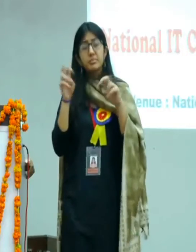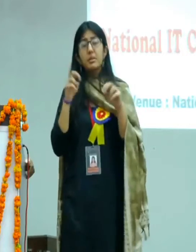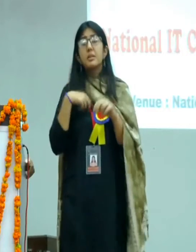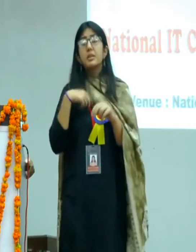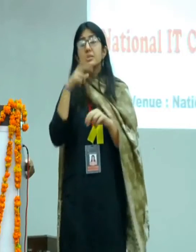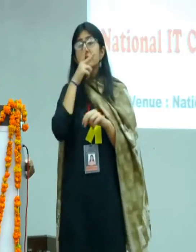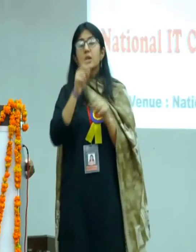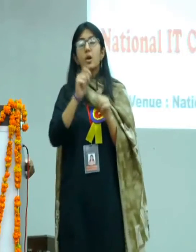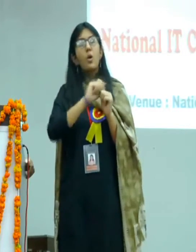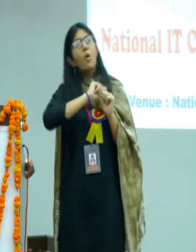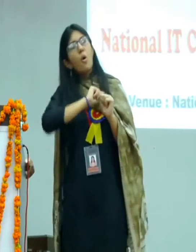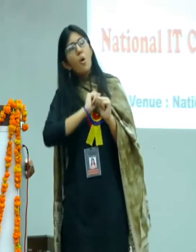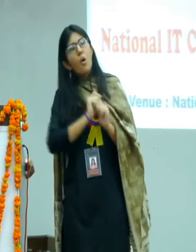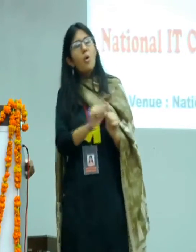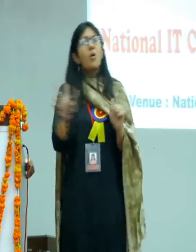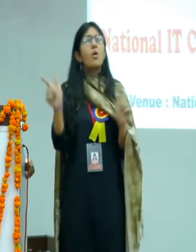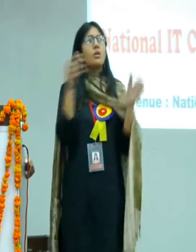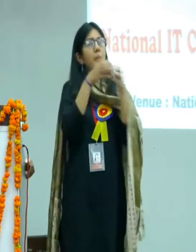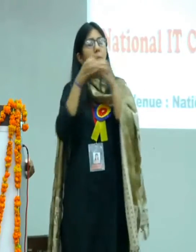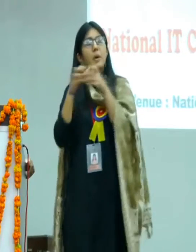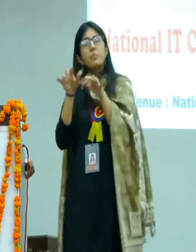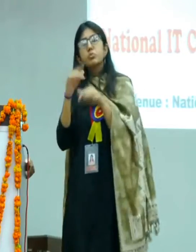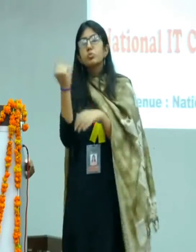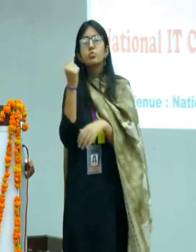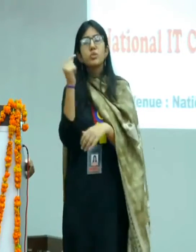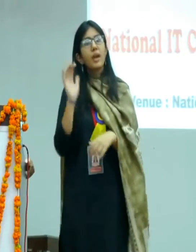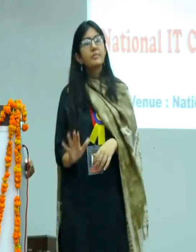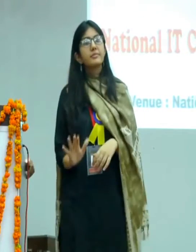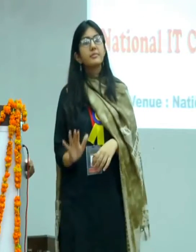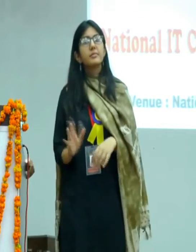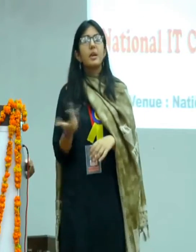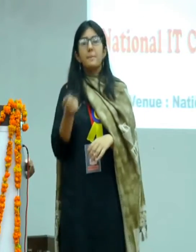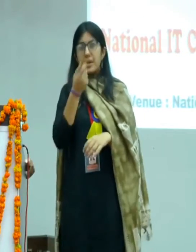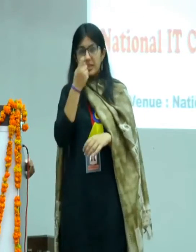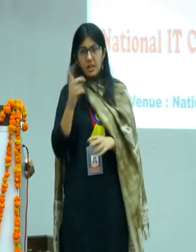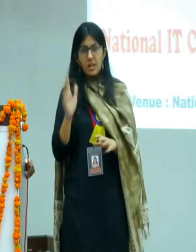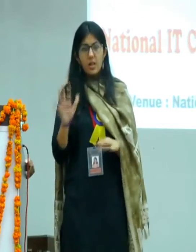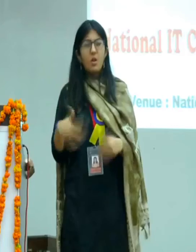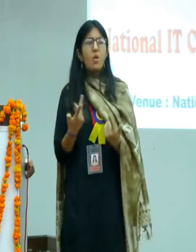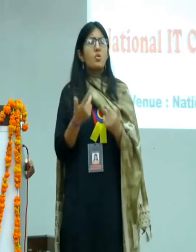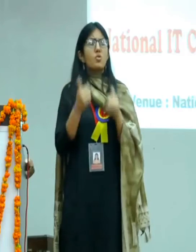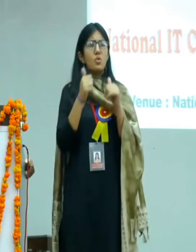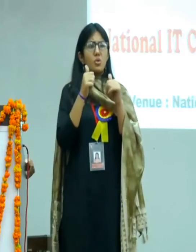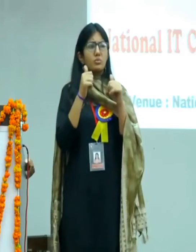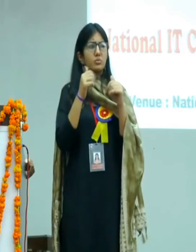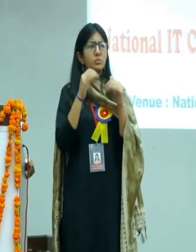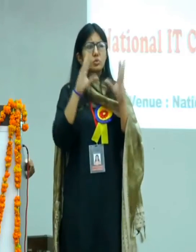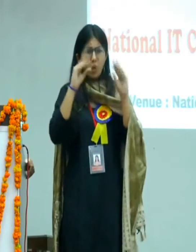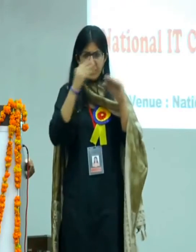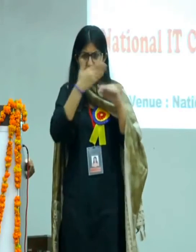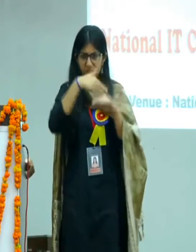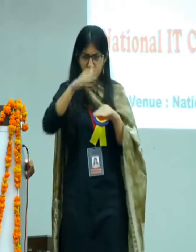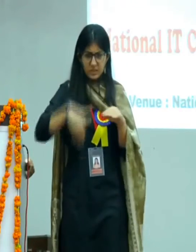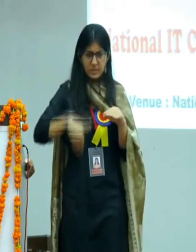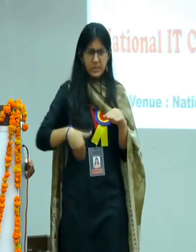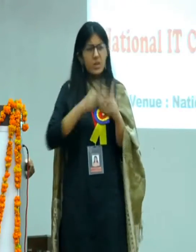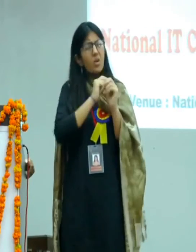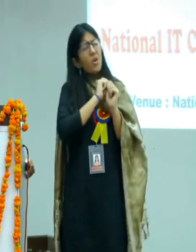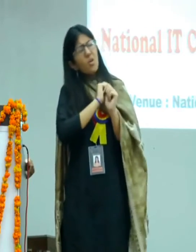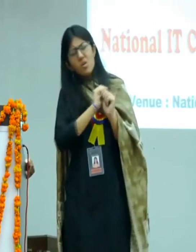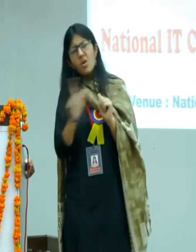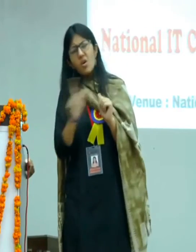starts from agriculture sector, medical sector, automation, software engineering,